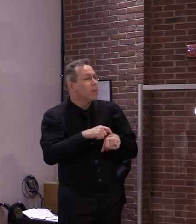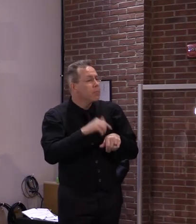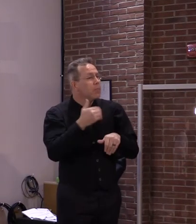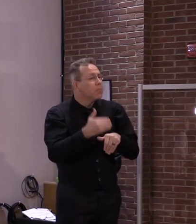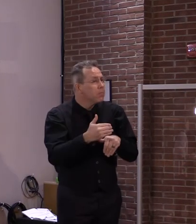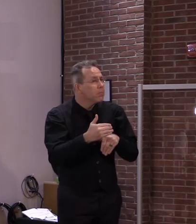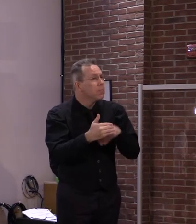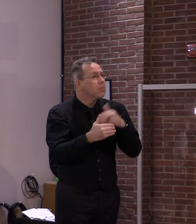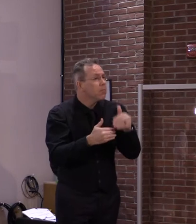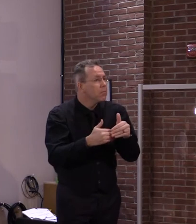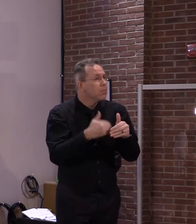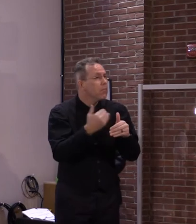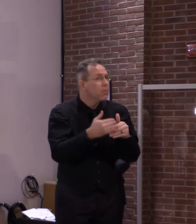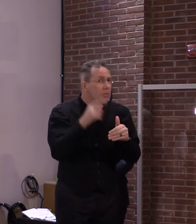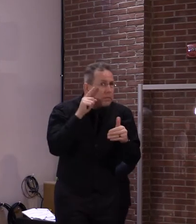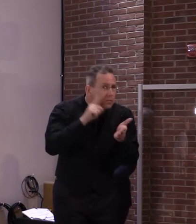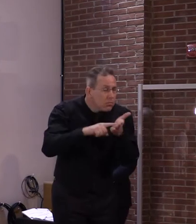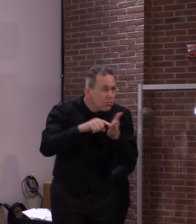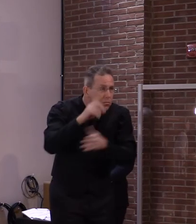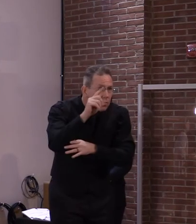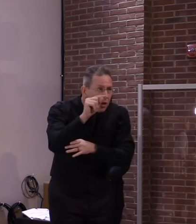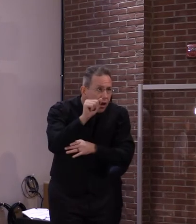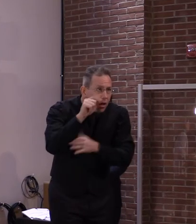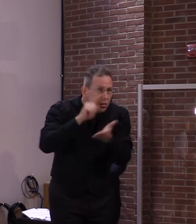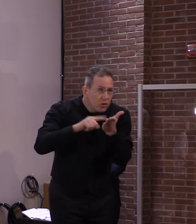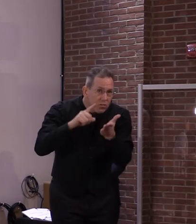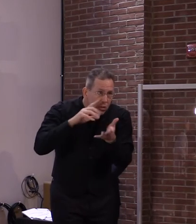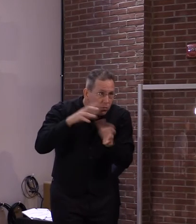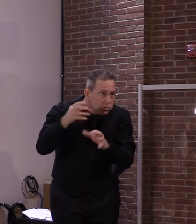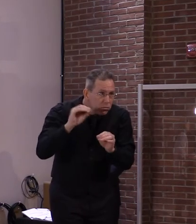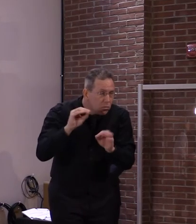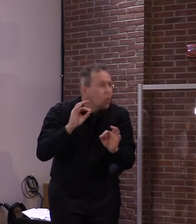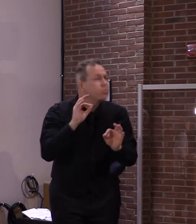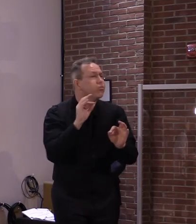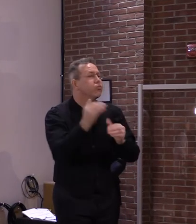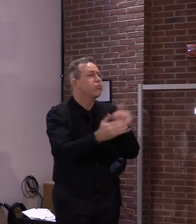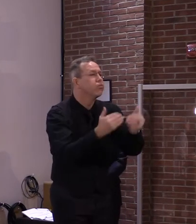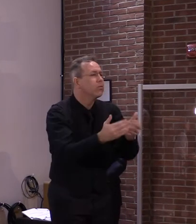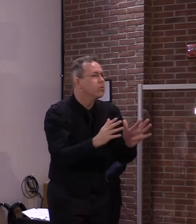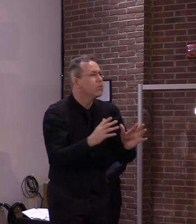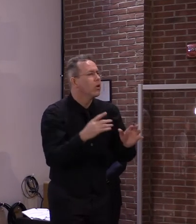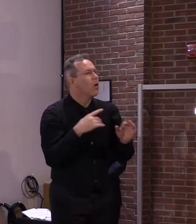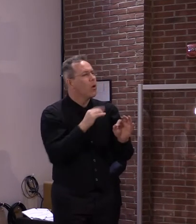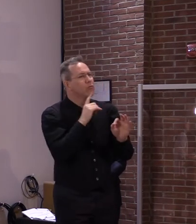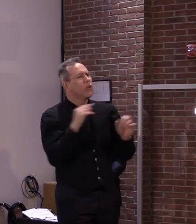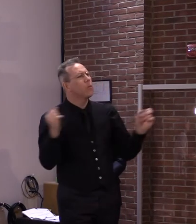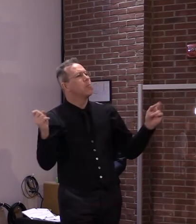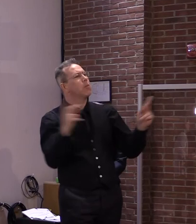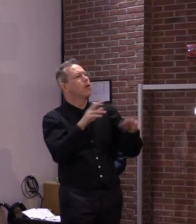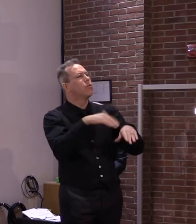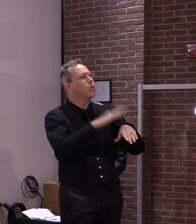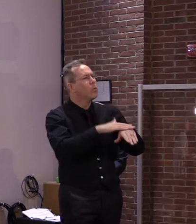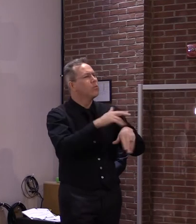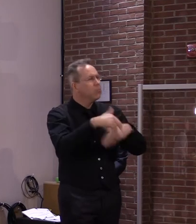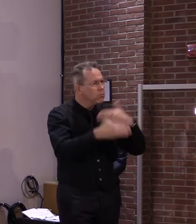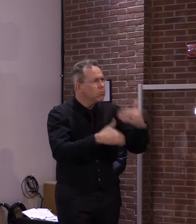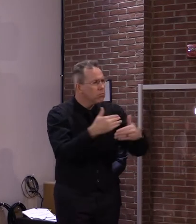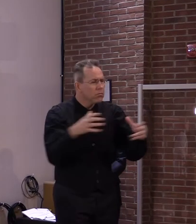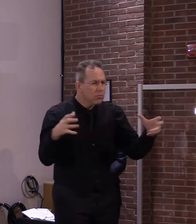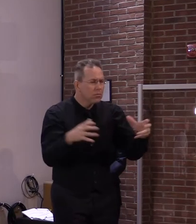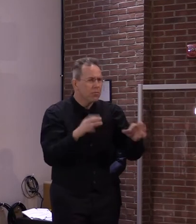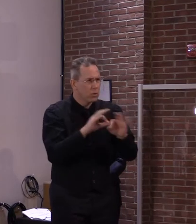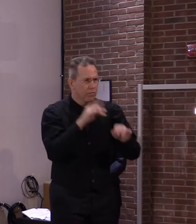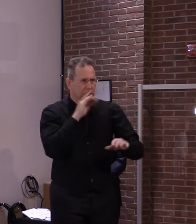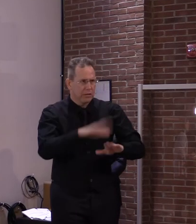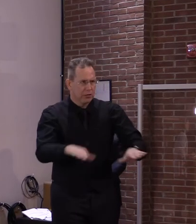um most importance or of greatest importance to return youth athletes to to play and have taken steps to do that and